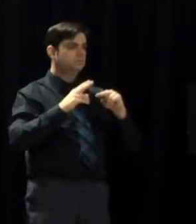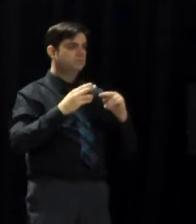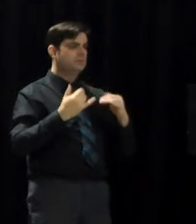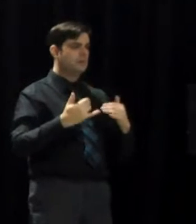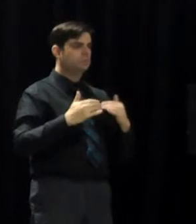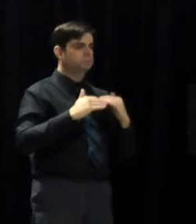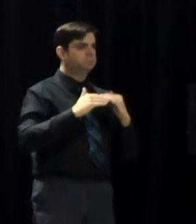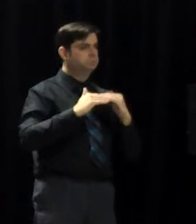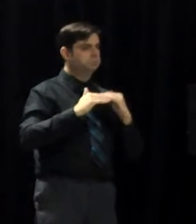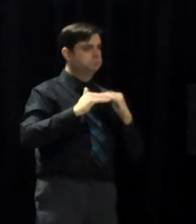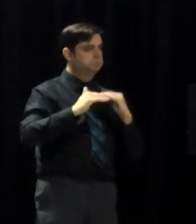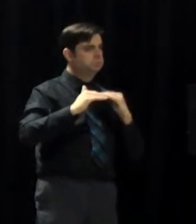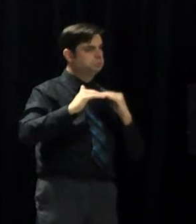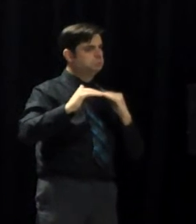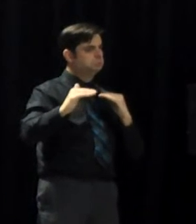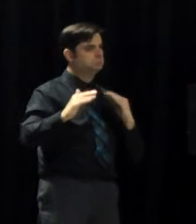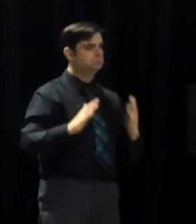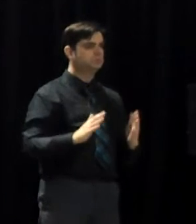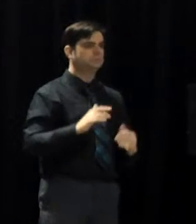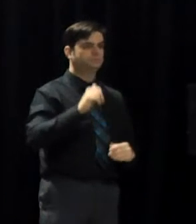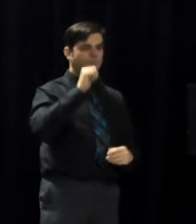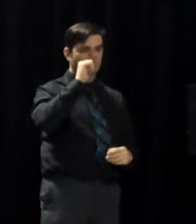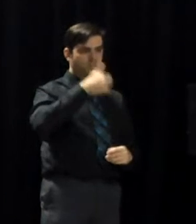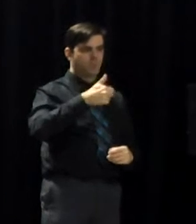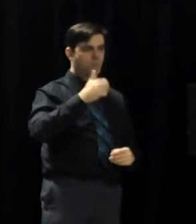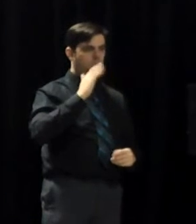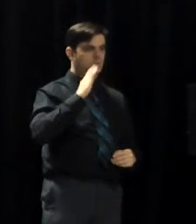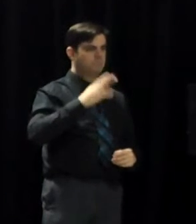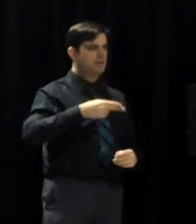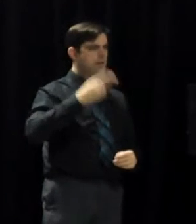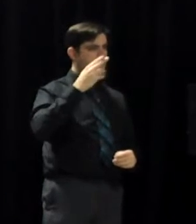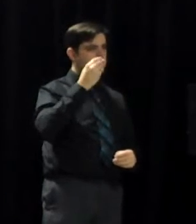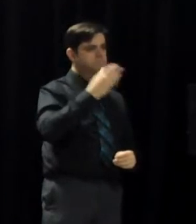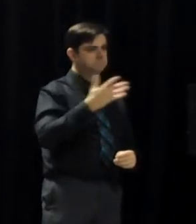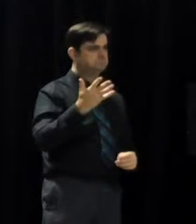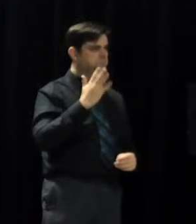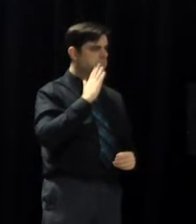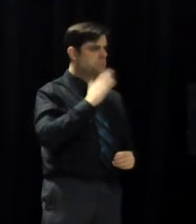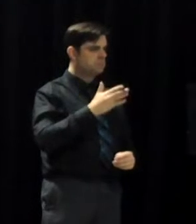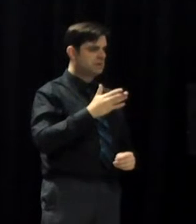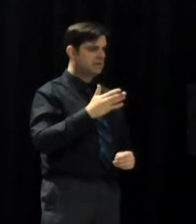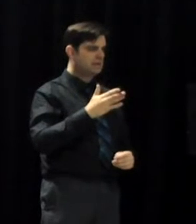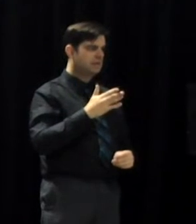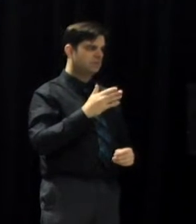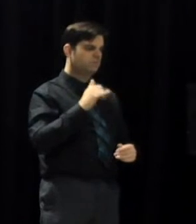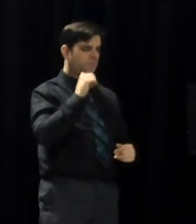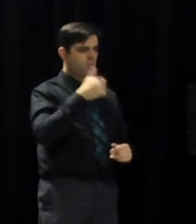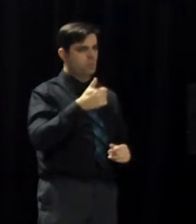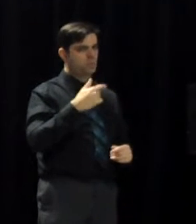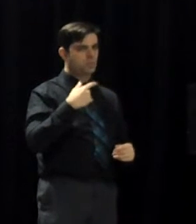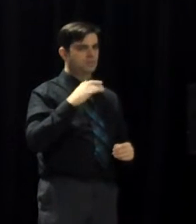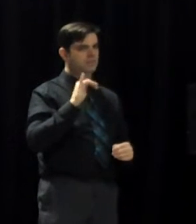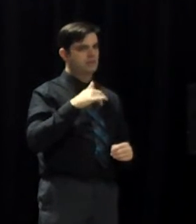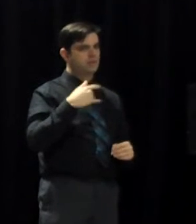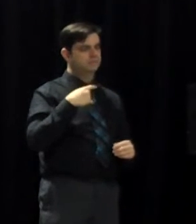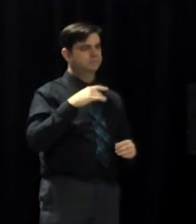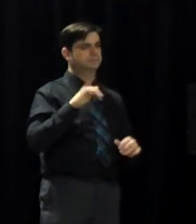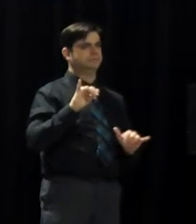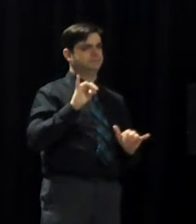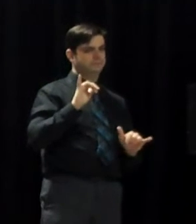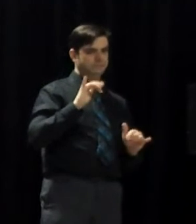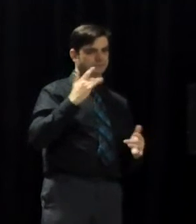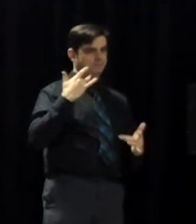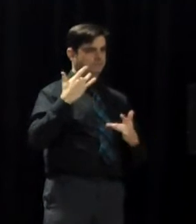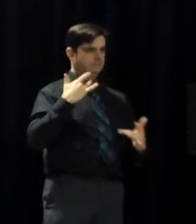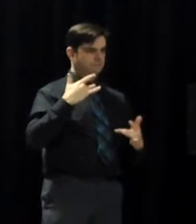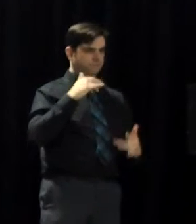We're going to have a high day tomorrow. That will be the highest day. We don't know what the final number will be, but it will be our highest